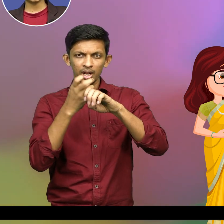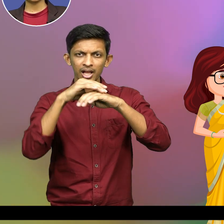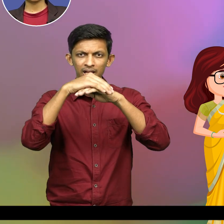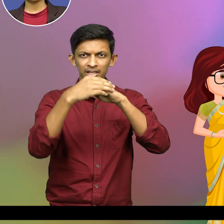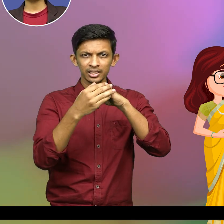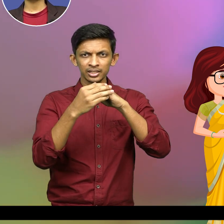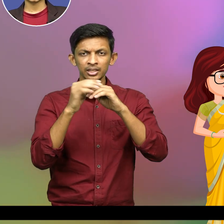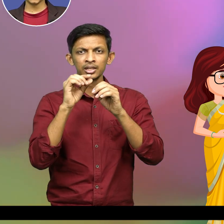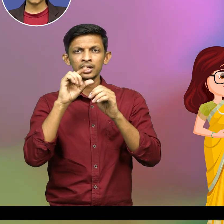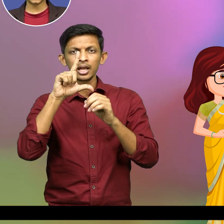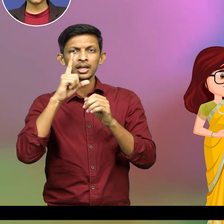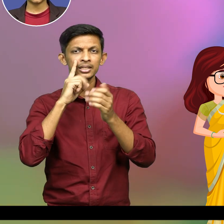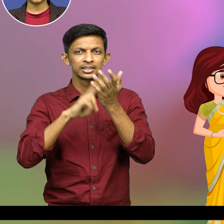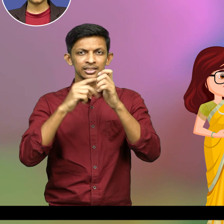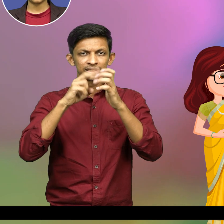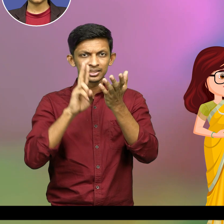linen, hep,